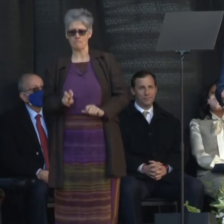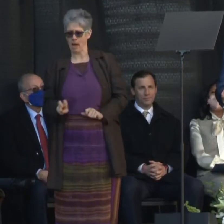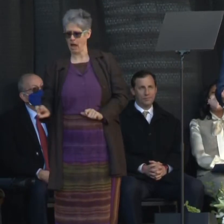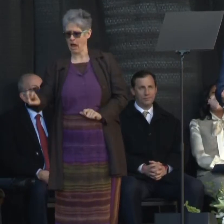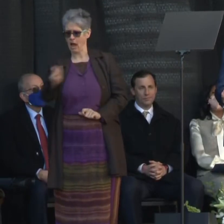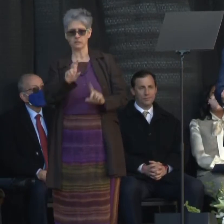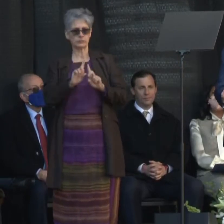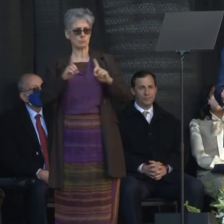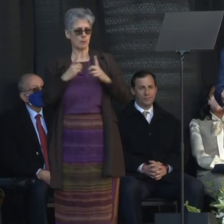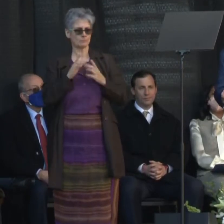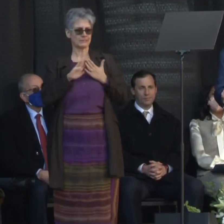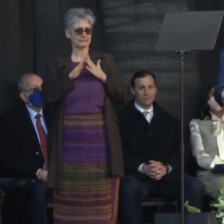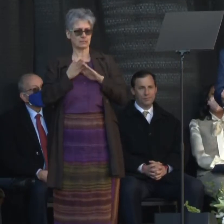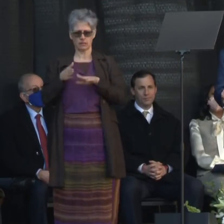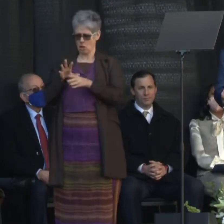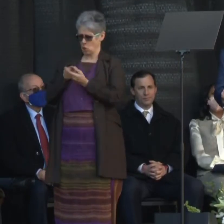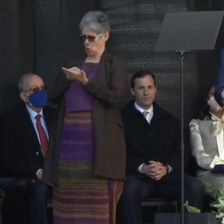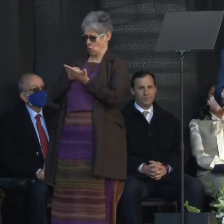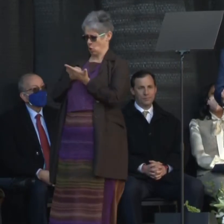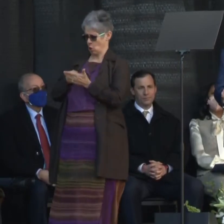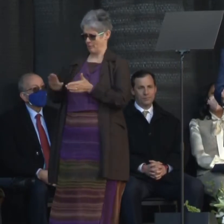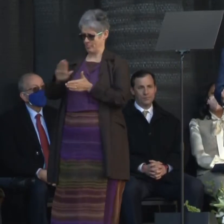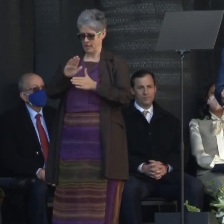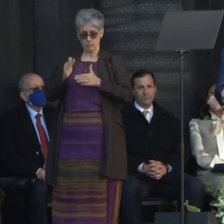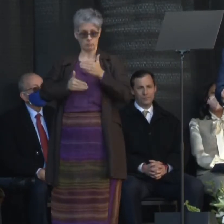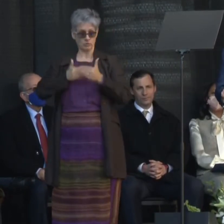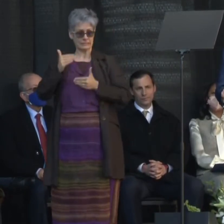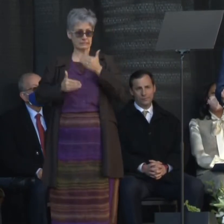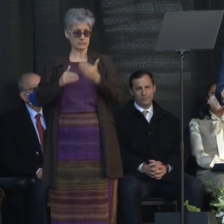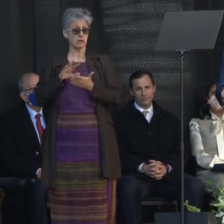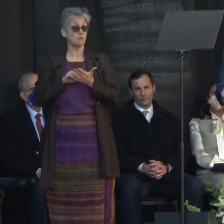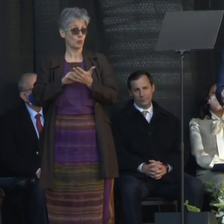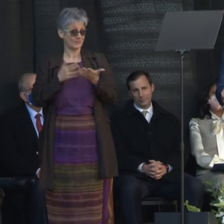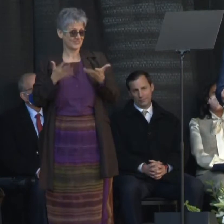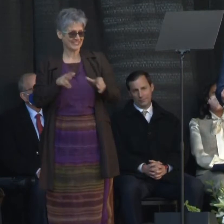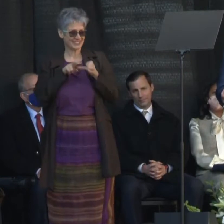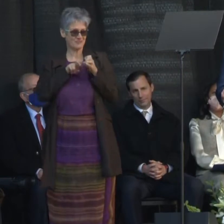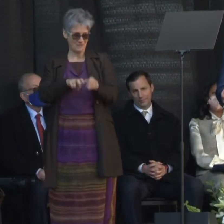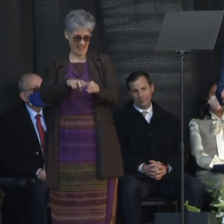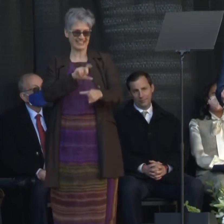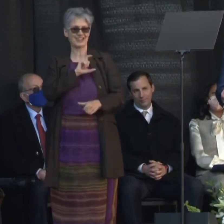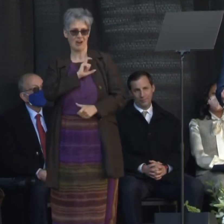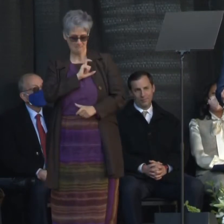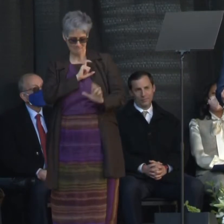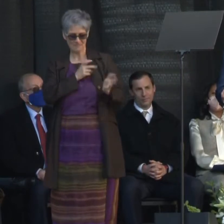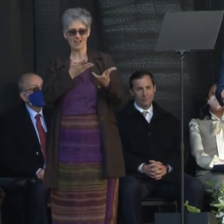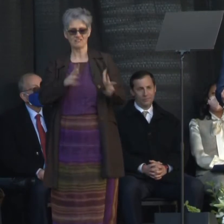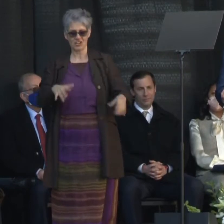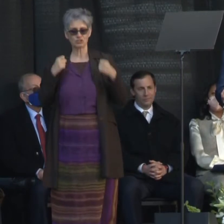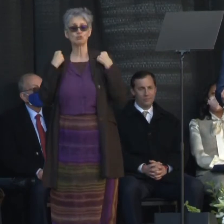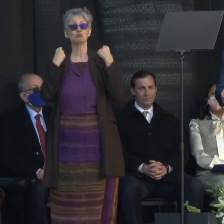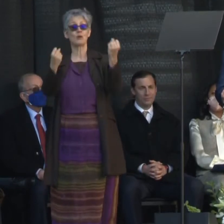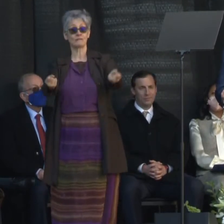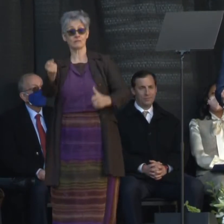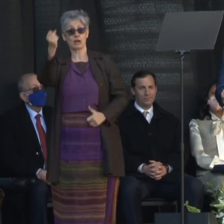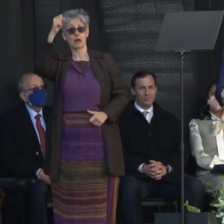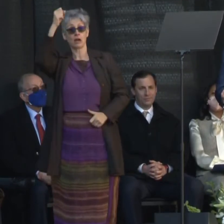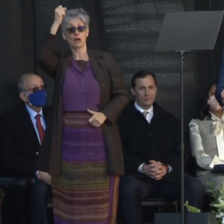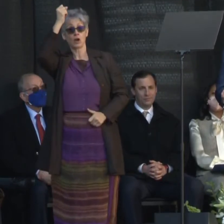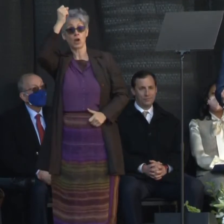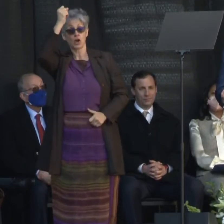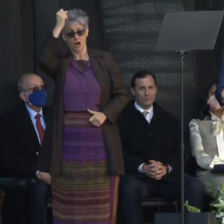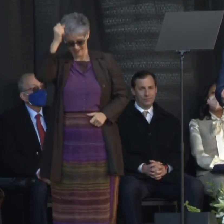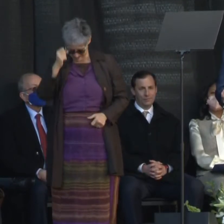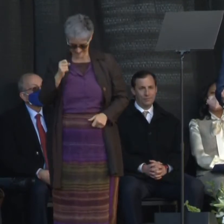their processes, see what could be improved. I had been on a ride-along, I had driven a garbage truck, I've been down a manhole,